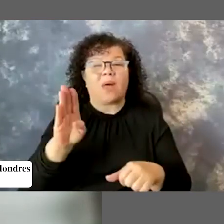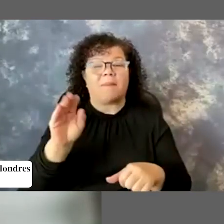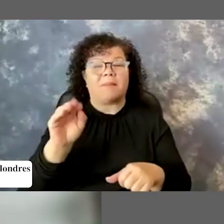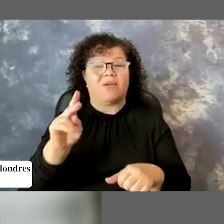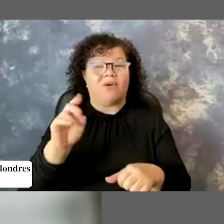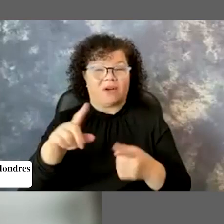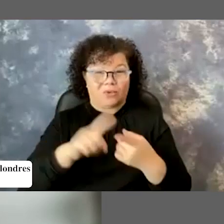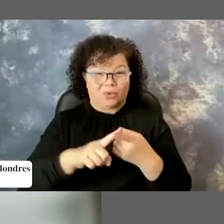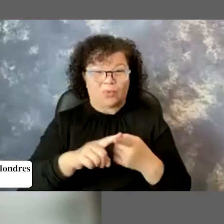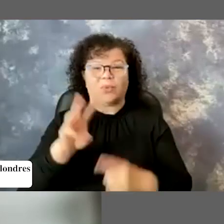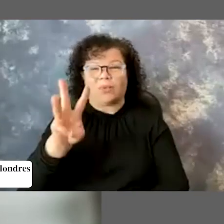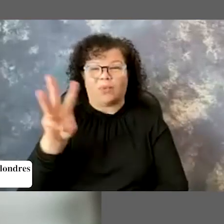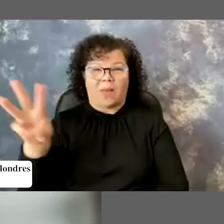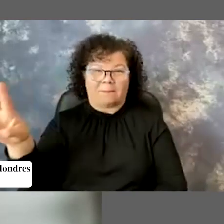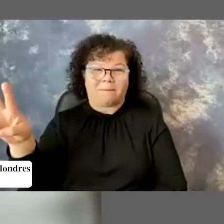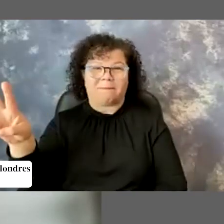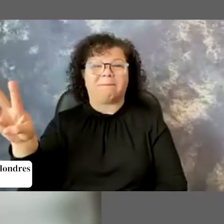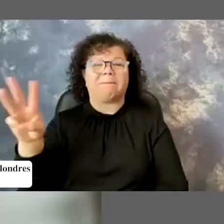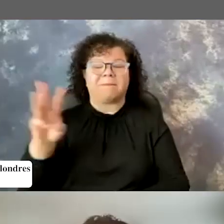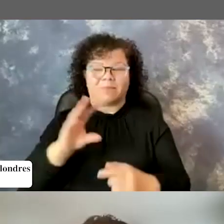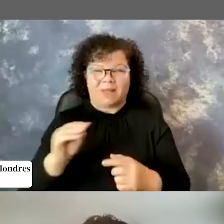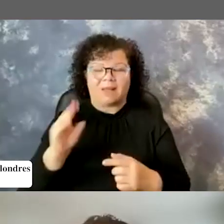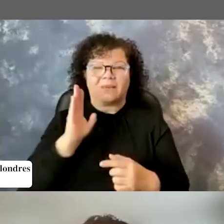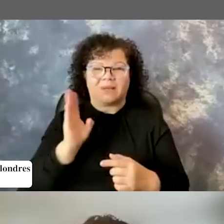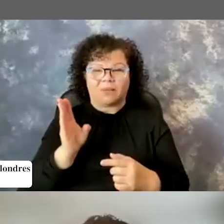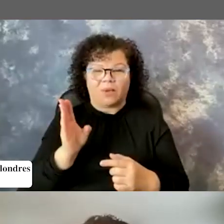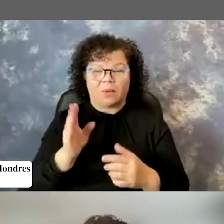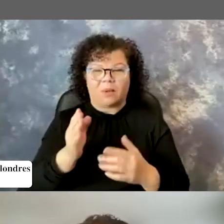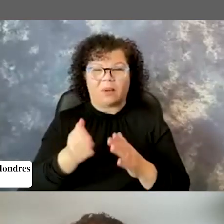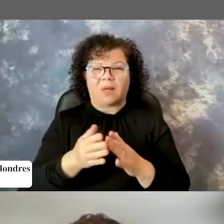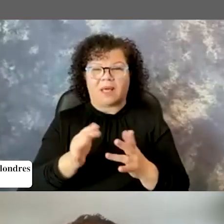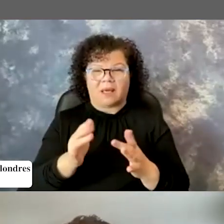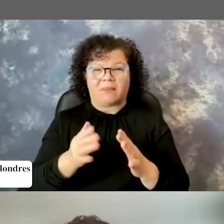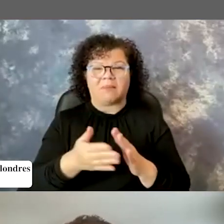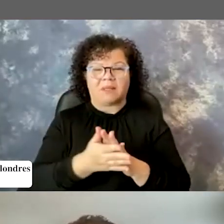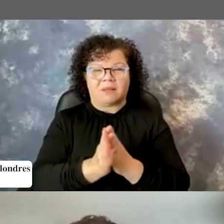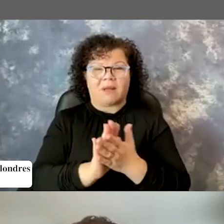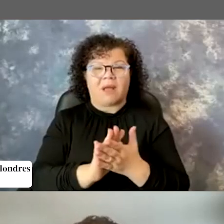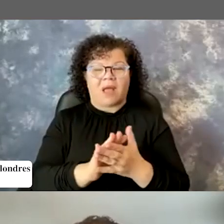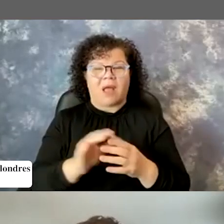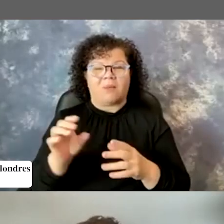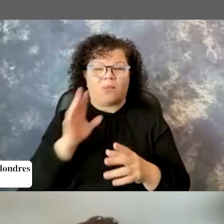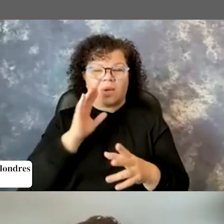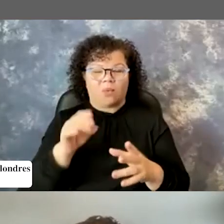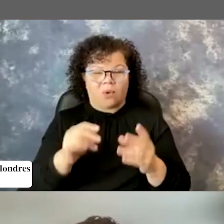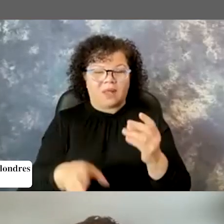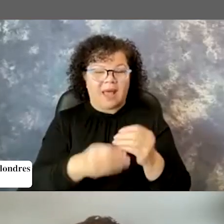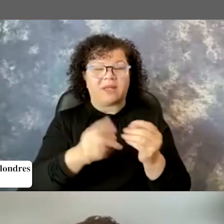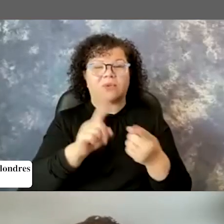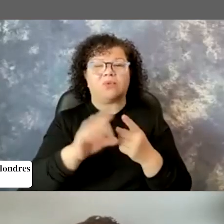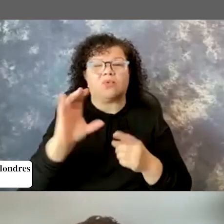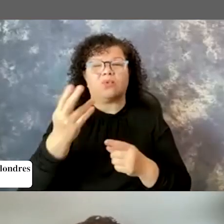web. And it will be in a website that we're going to go ahead and drop into the